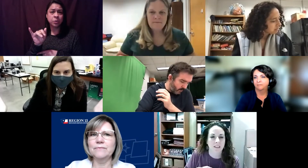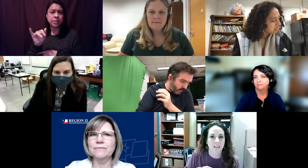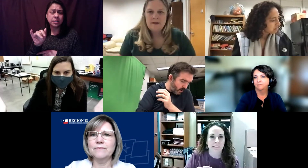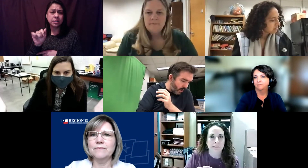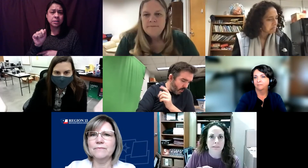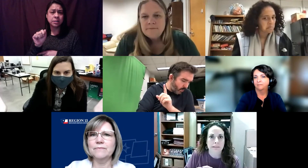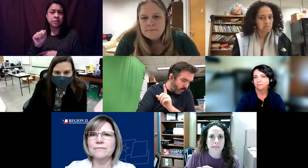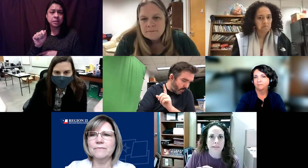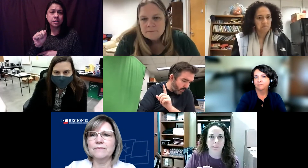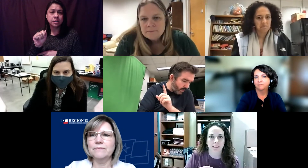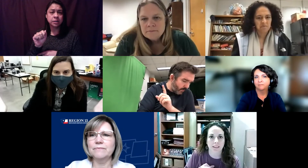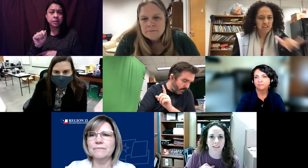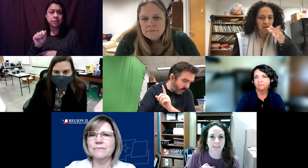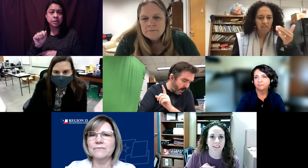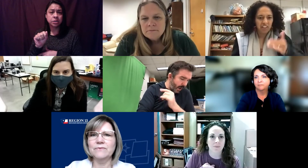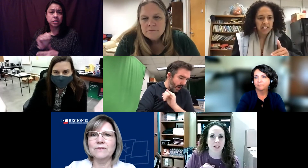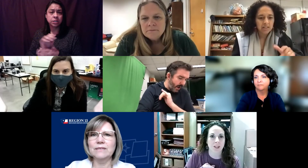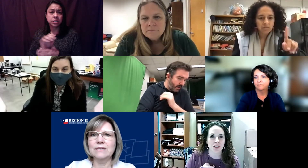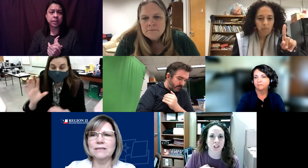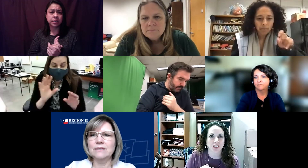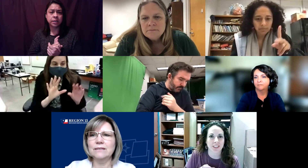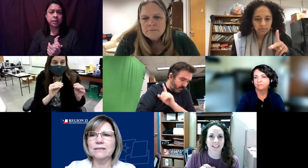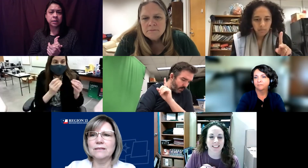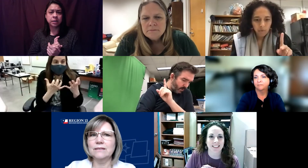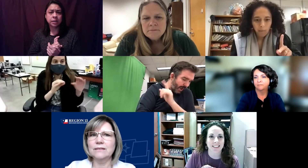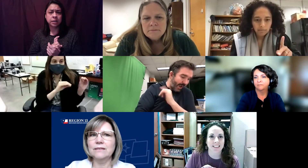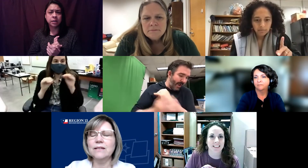Kathy Wesson? I'm not sure.